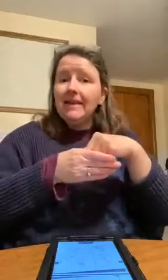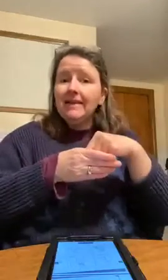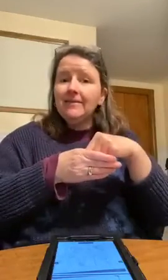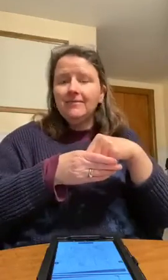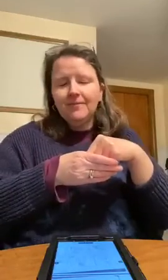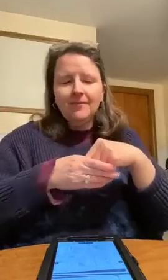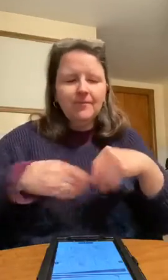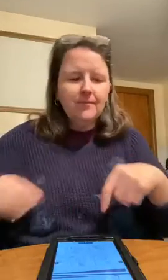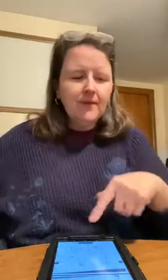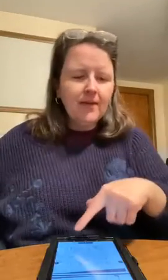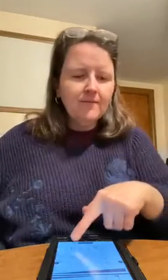In. Okay.